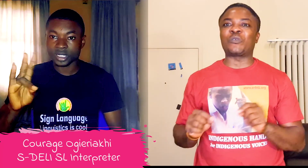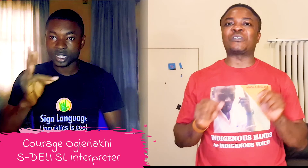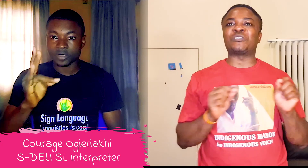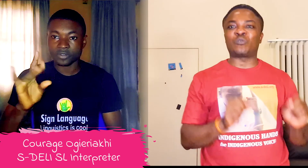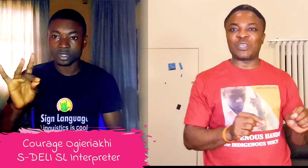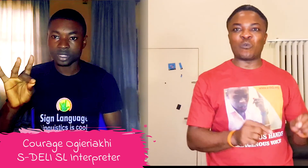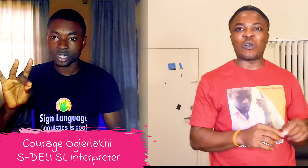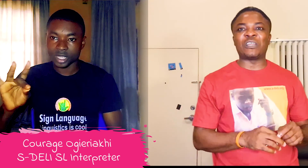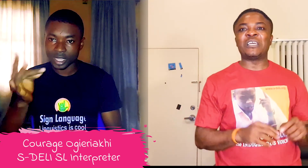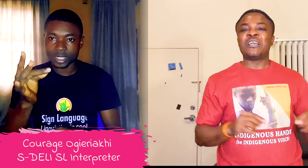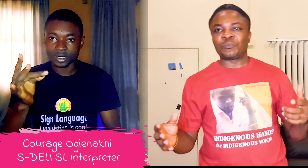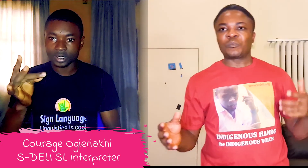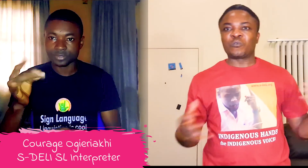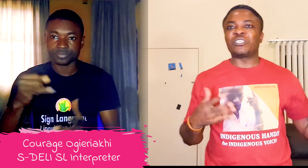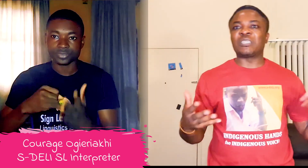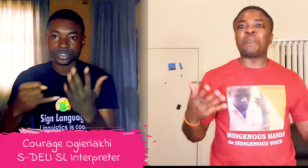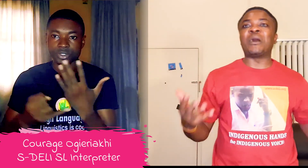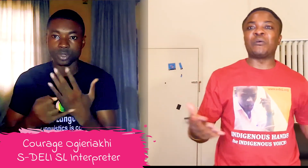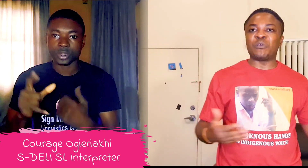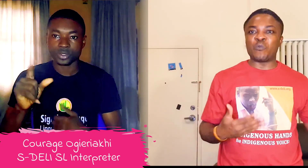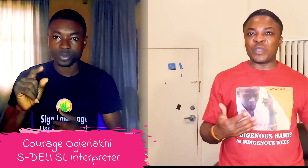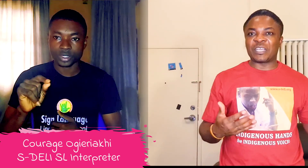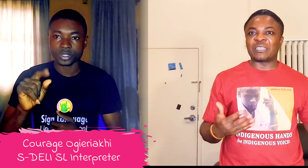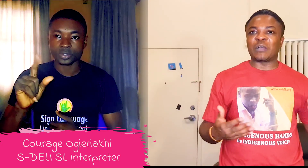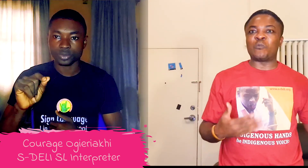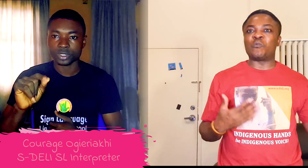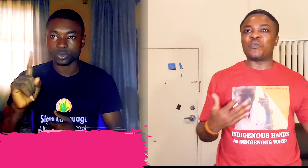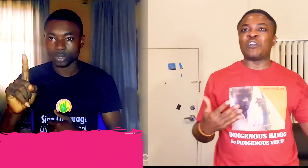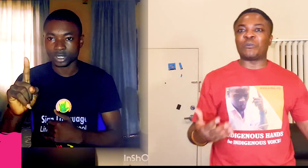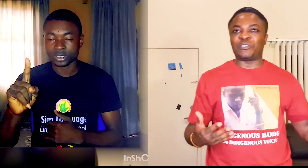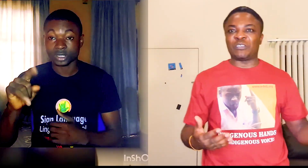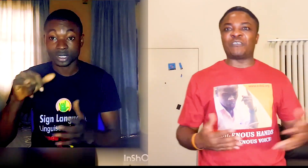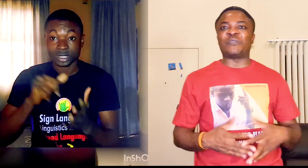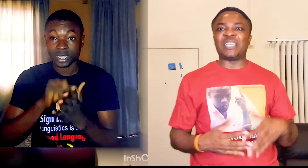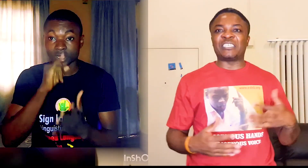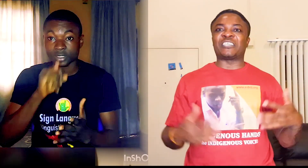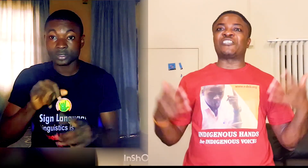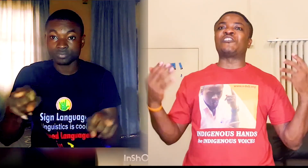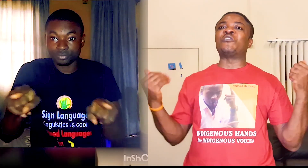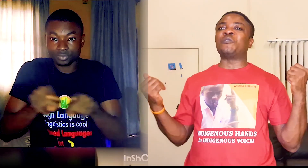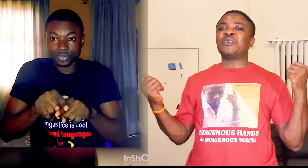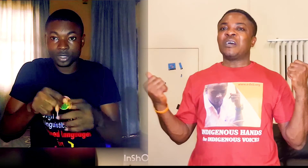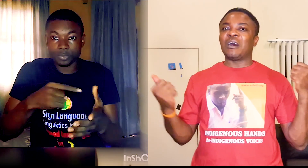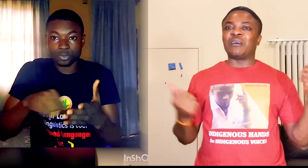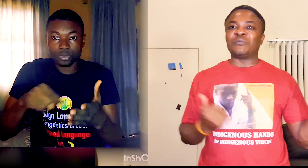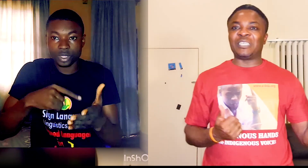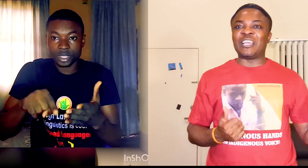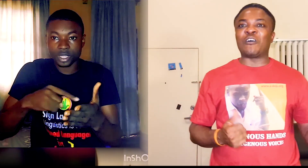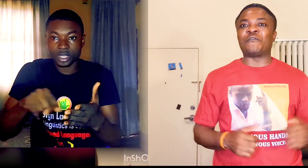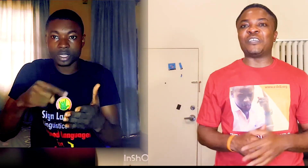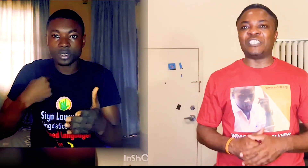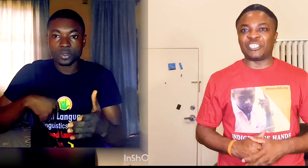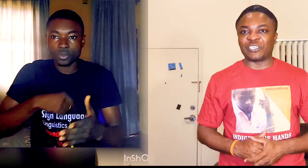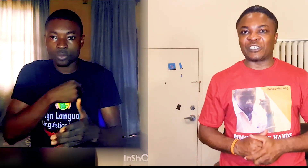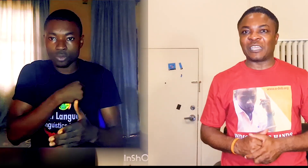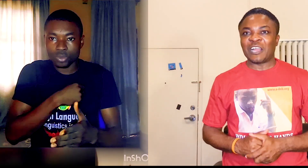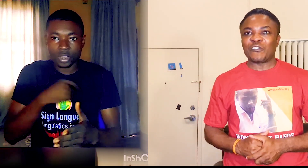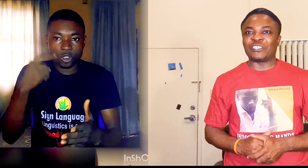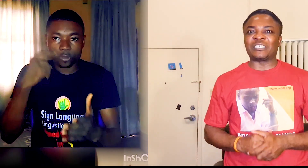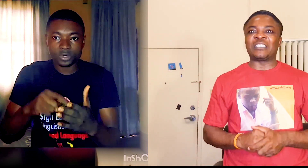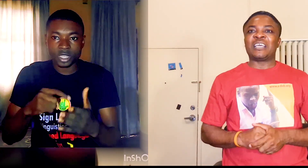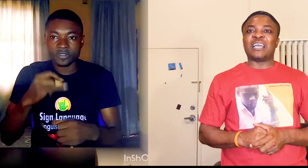January 2021, which is about the week that we observe the International Day of